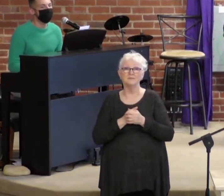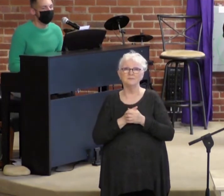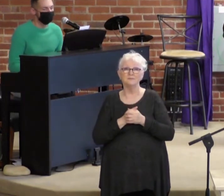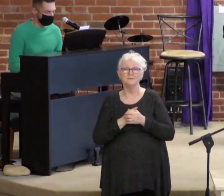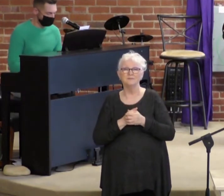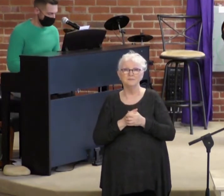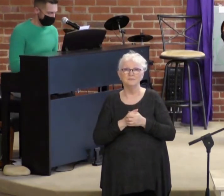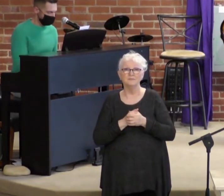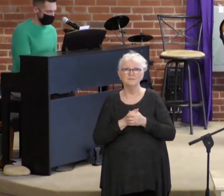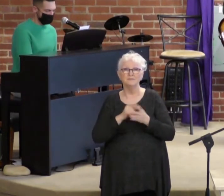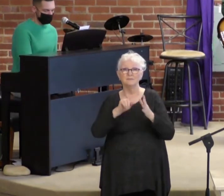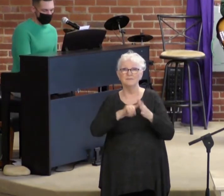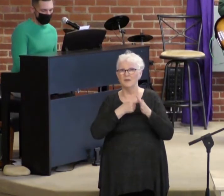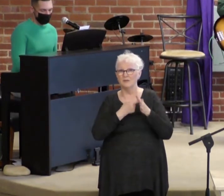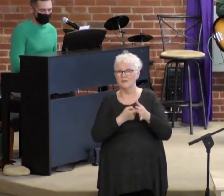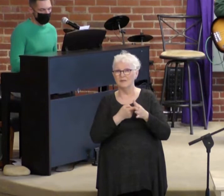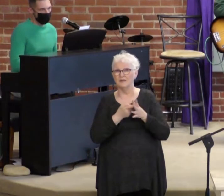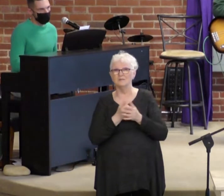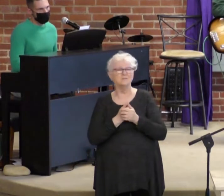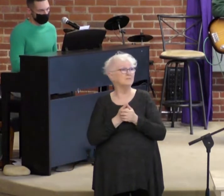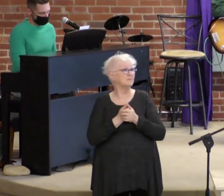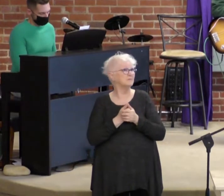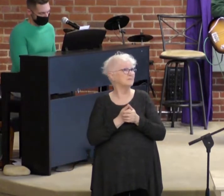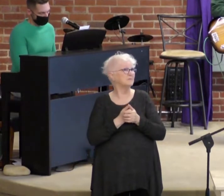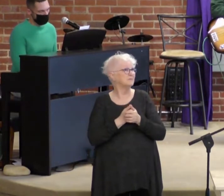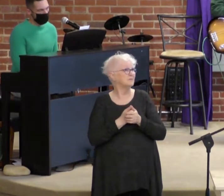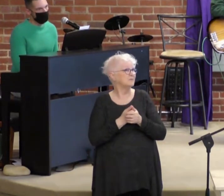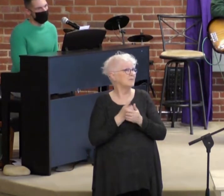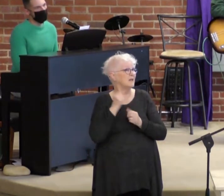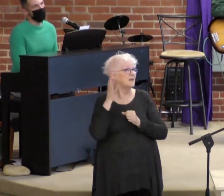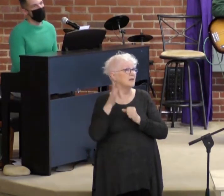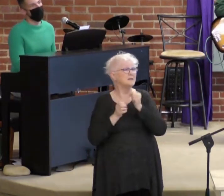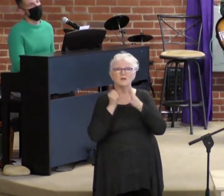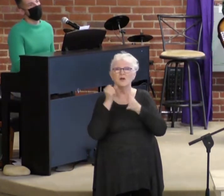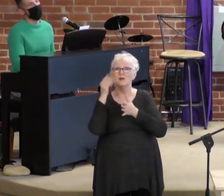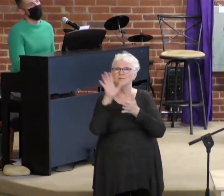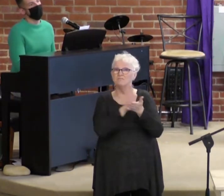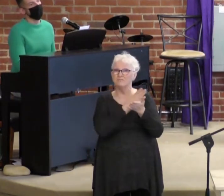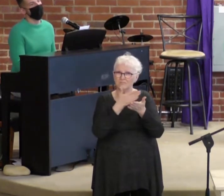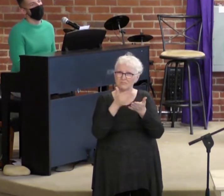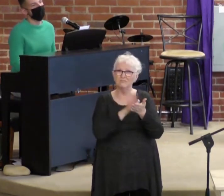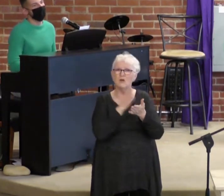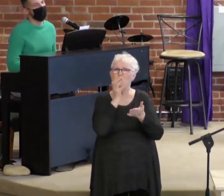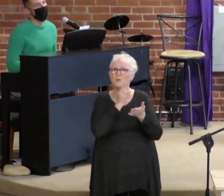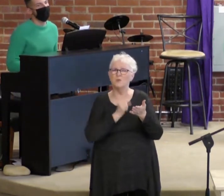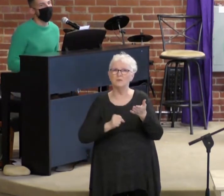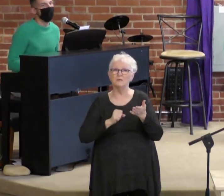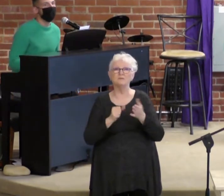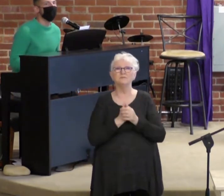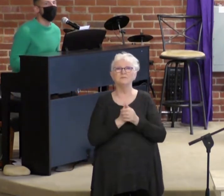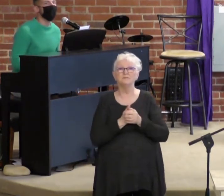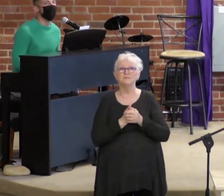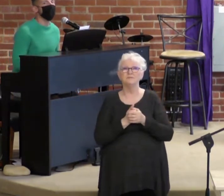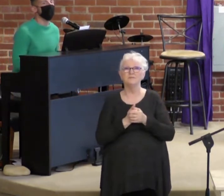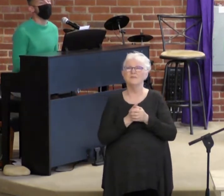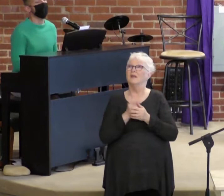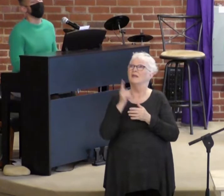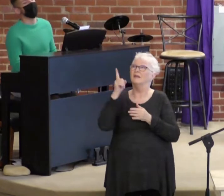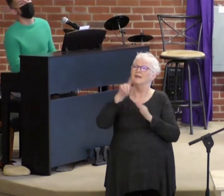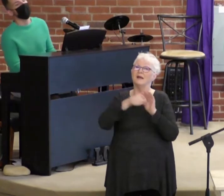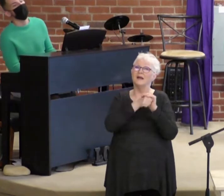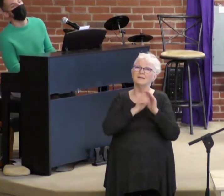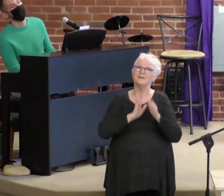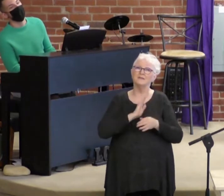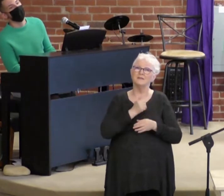by doing a song. This is an old hymn that was on my heart and mind. He hideth my soul.